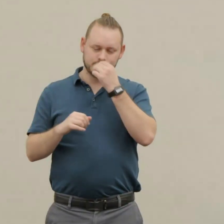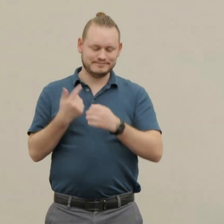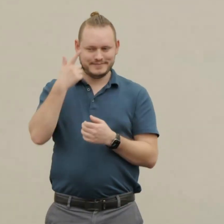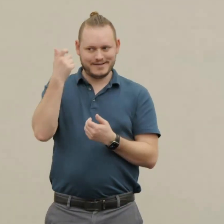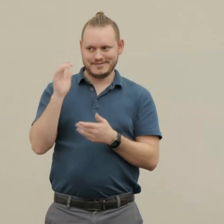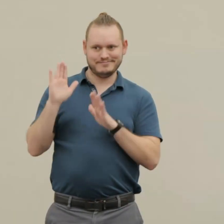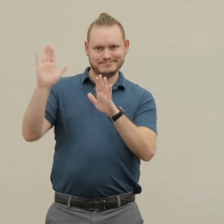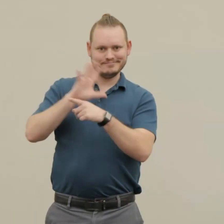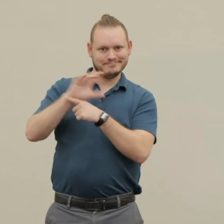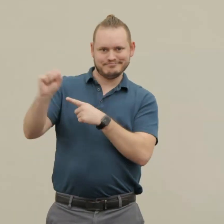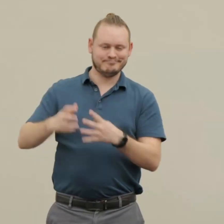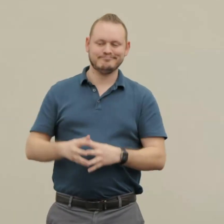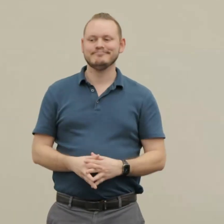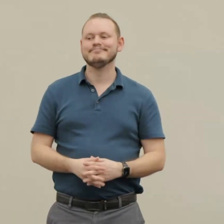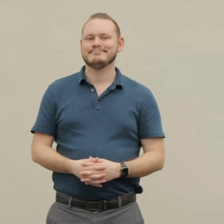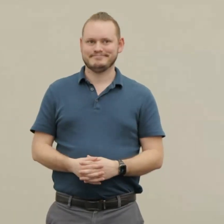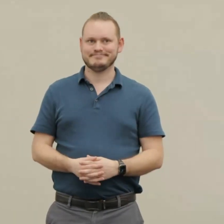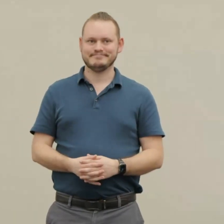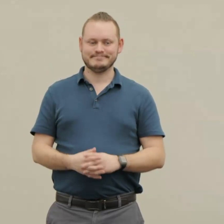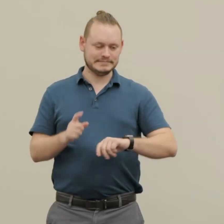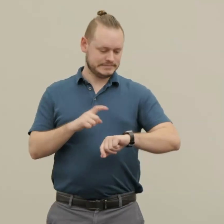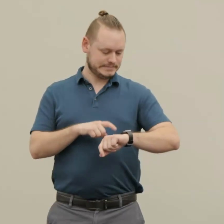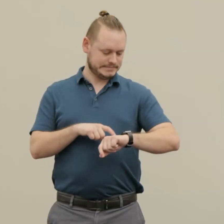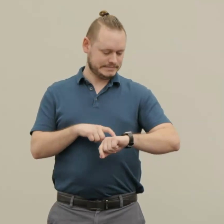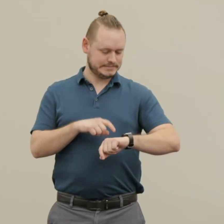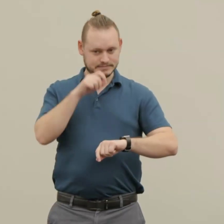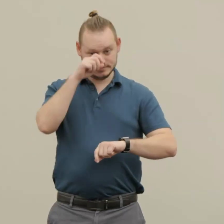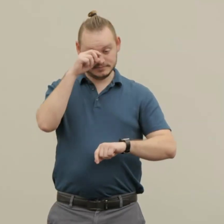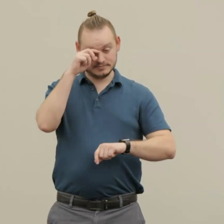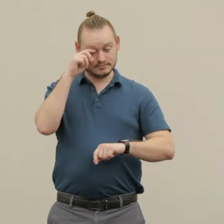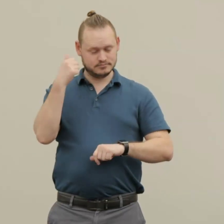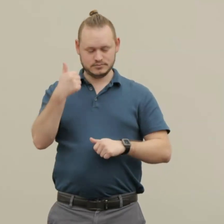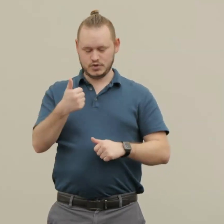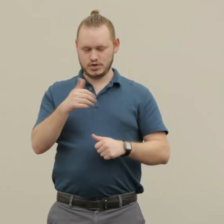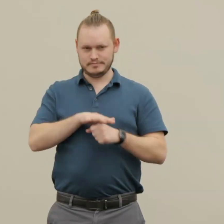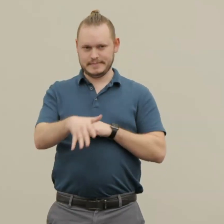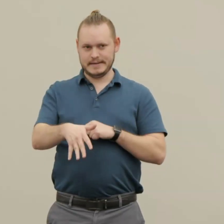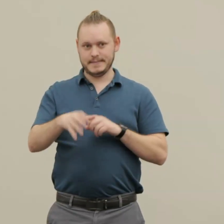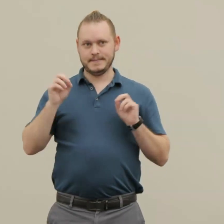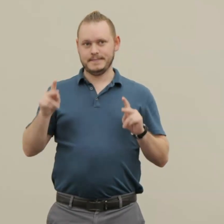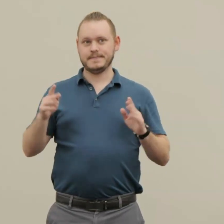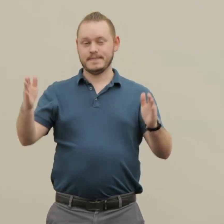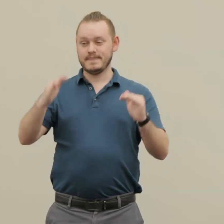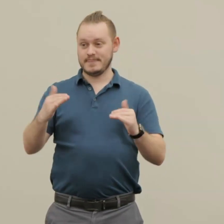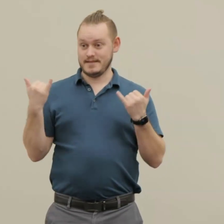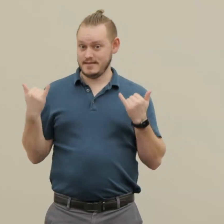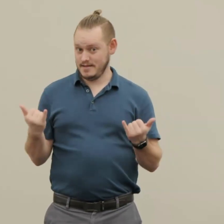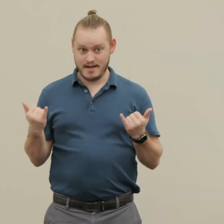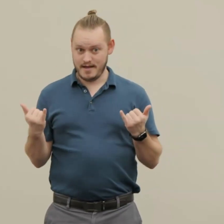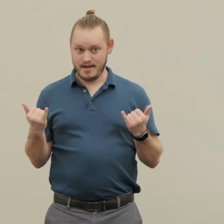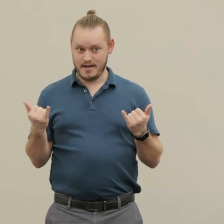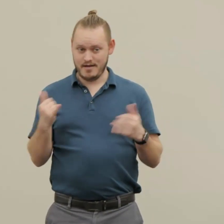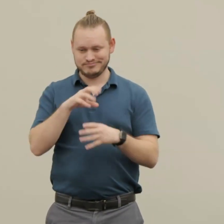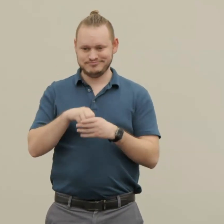All right, looking at time, looks like I'm still plenty good. All right, because now we're going to get into the